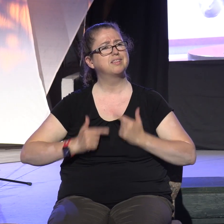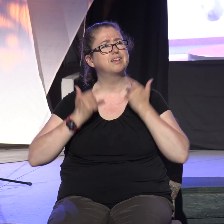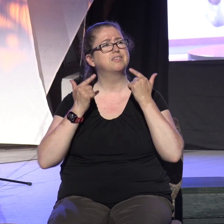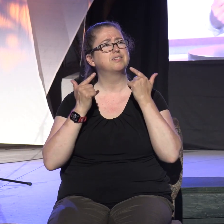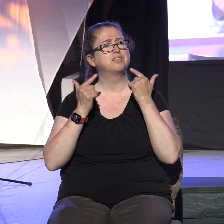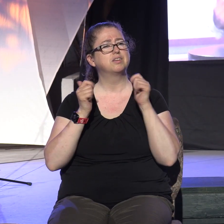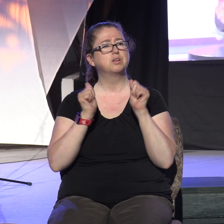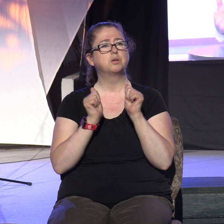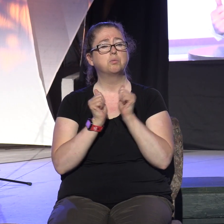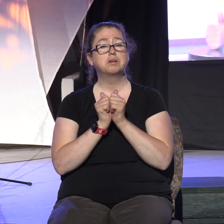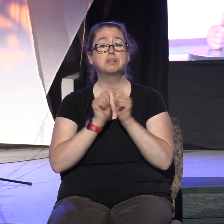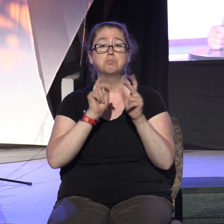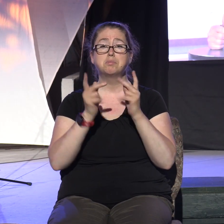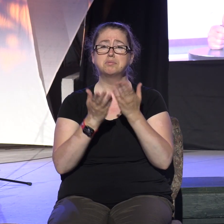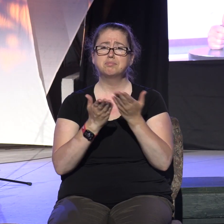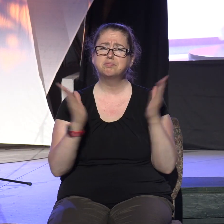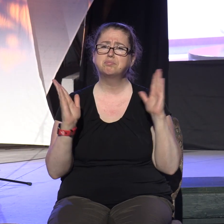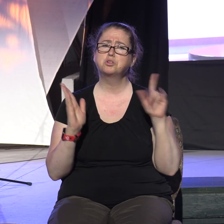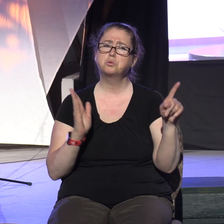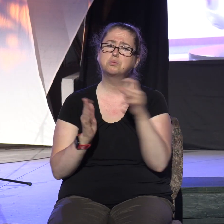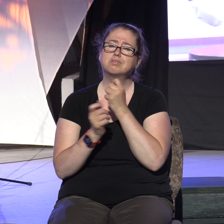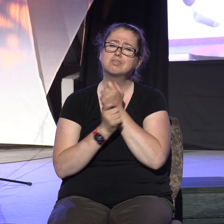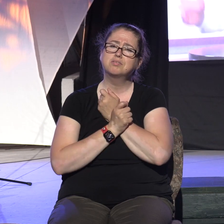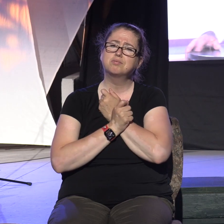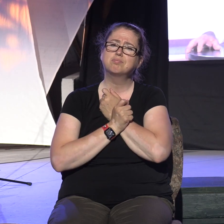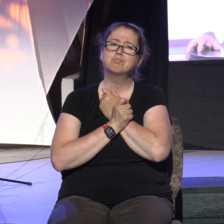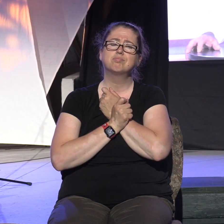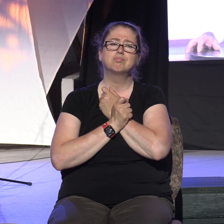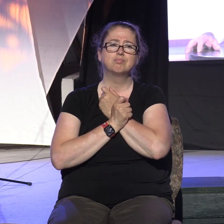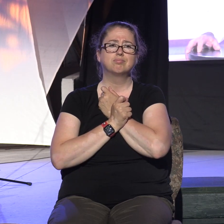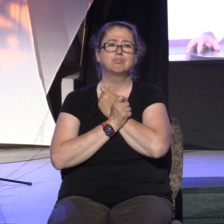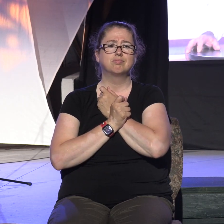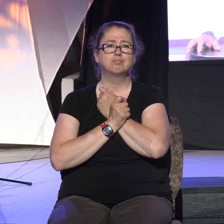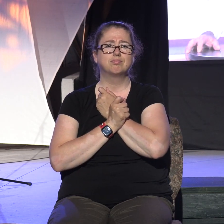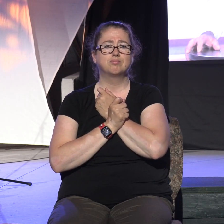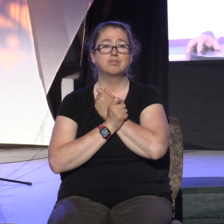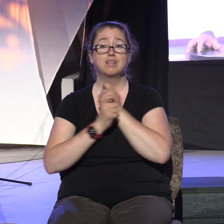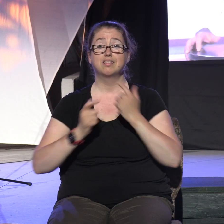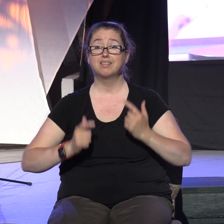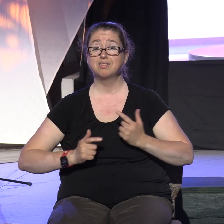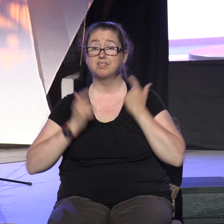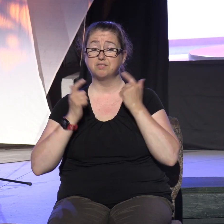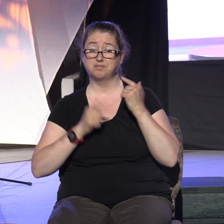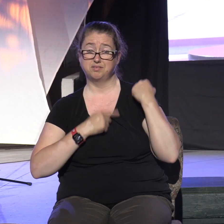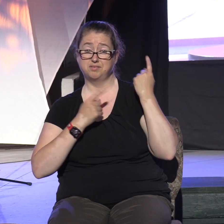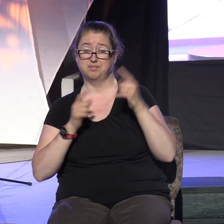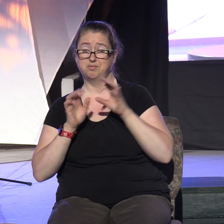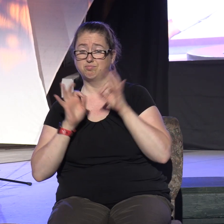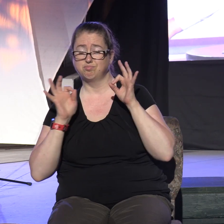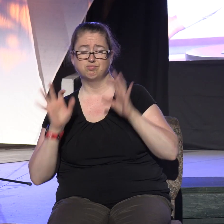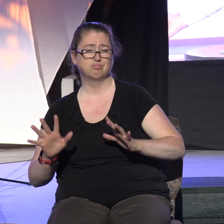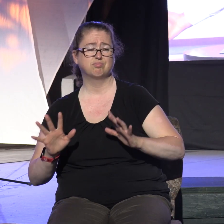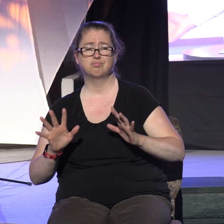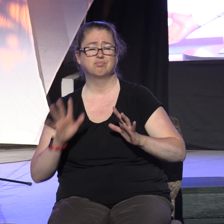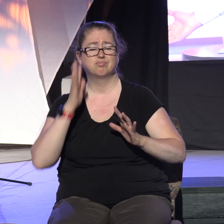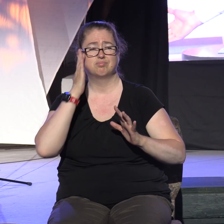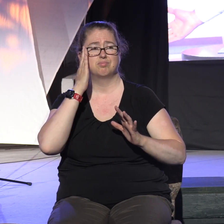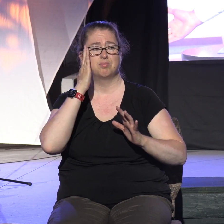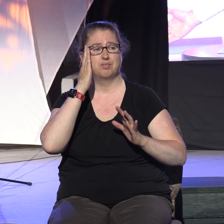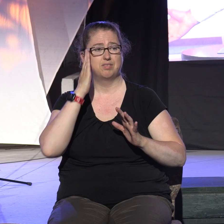else will bring meaning. God has given you under the sun all of these